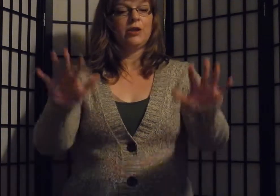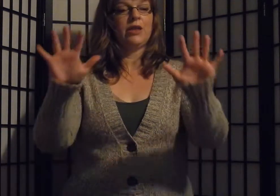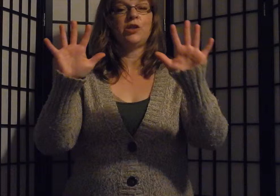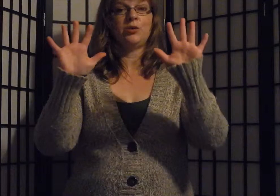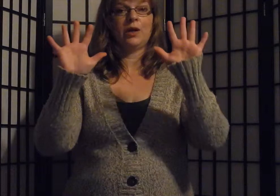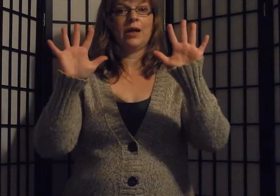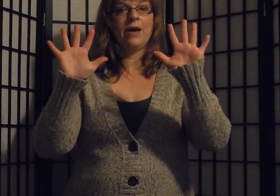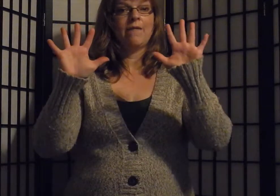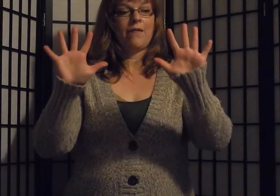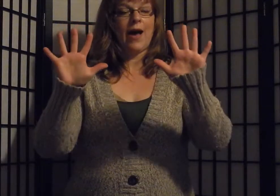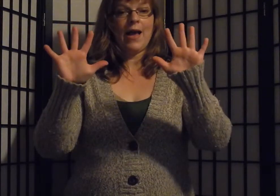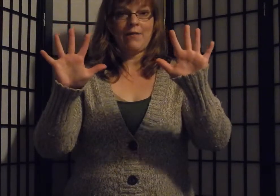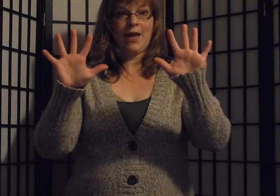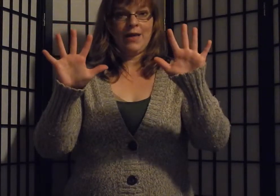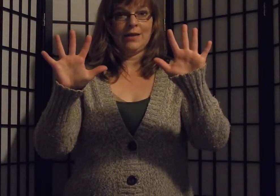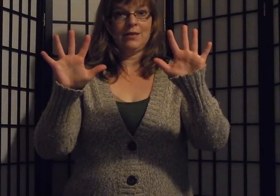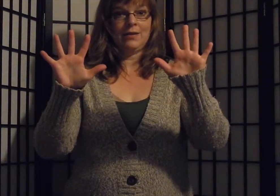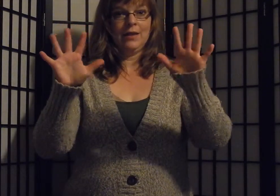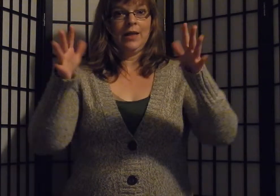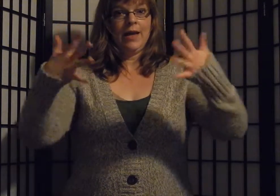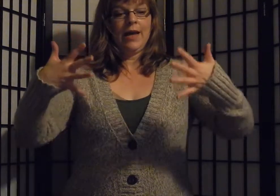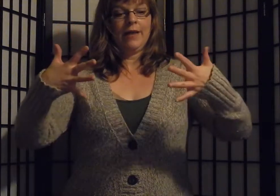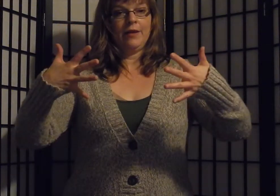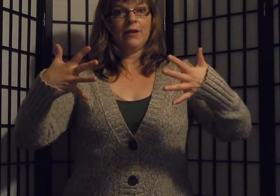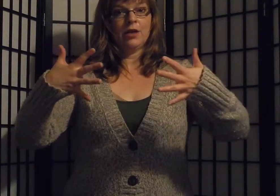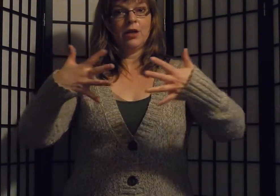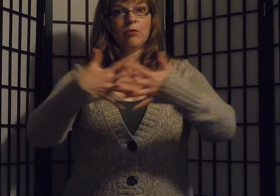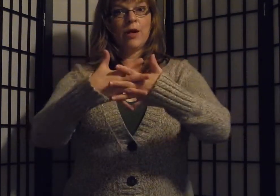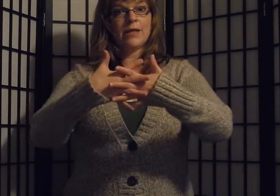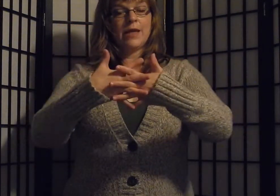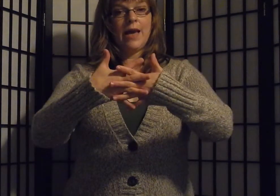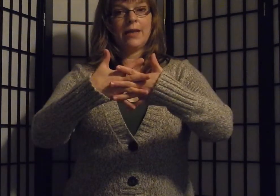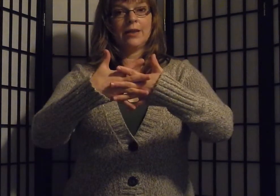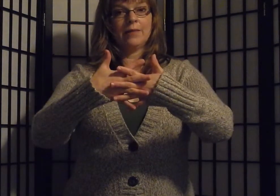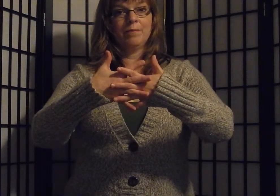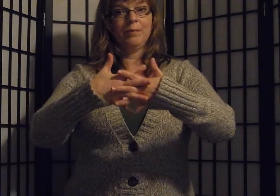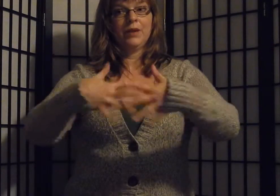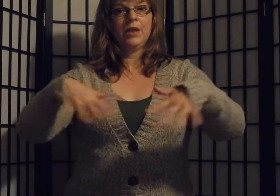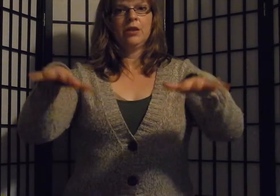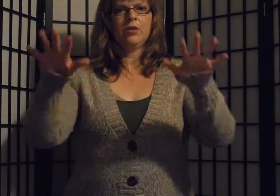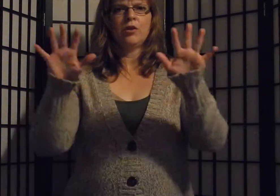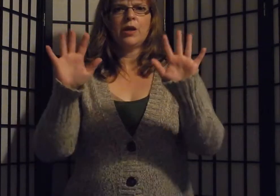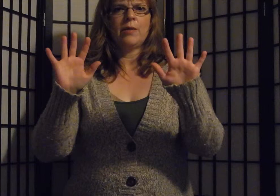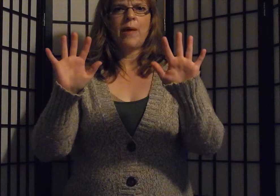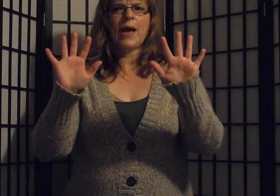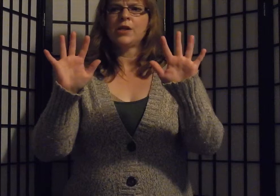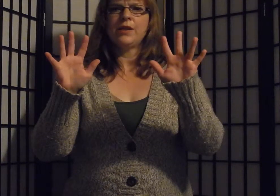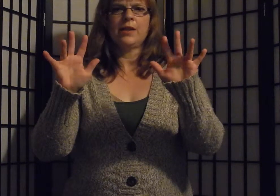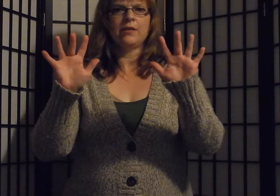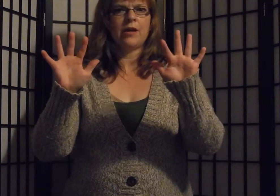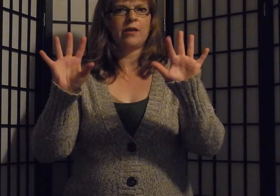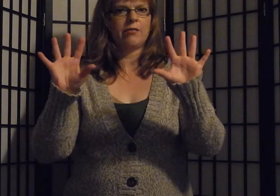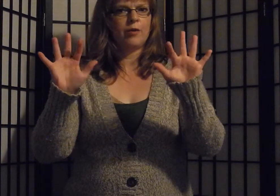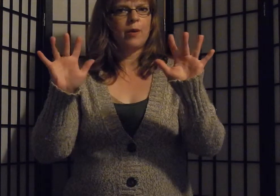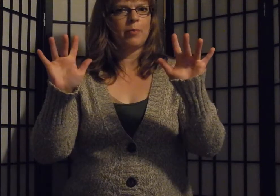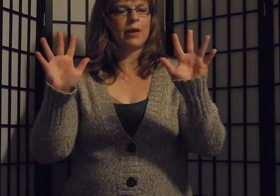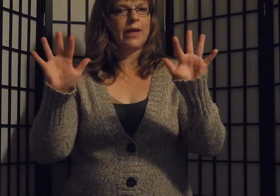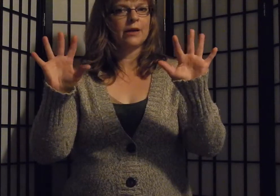you need your 5 hands, and then they're going to run together. So you can imagine these are the football players